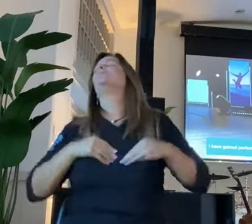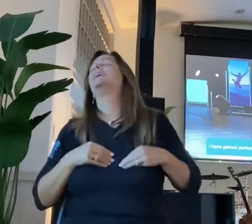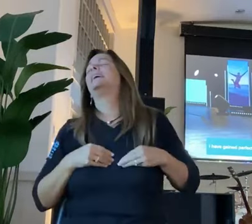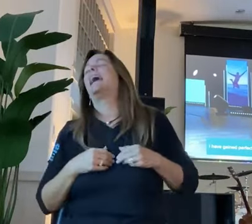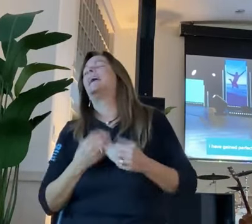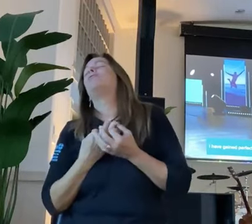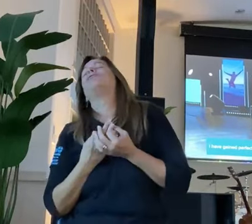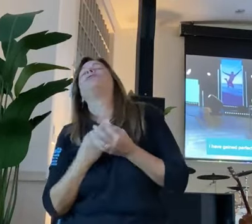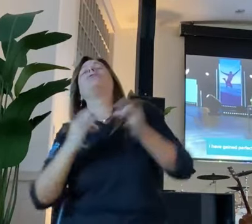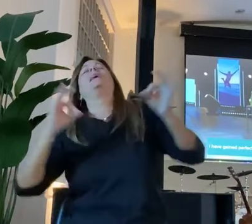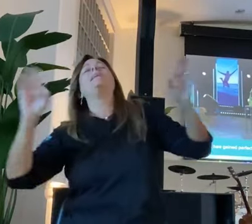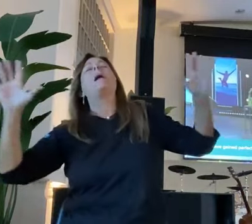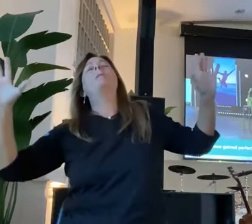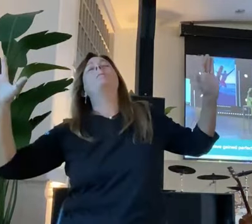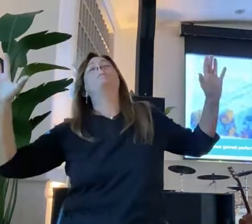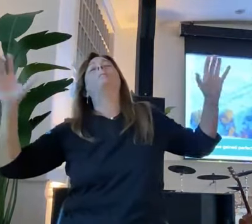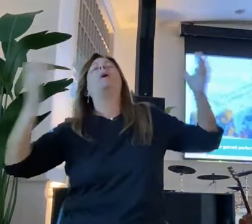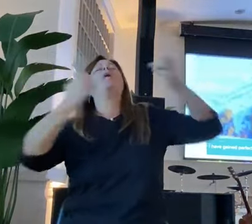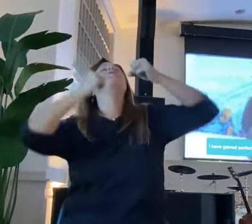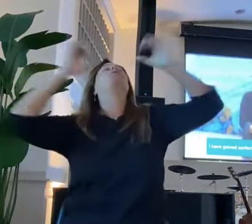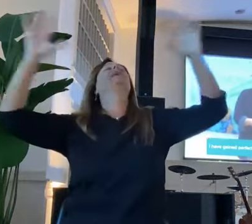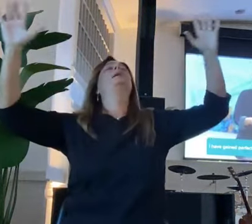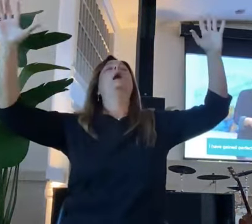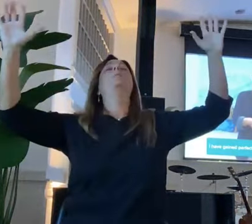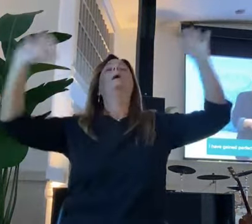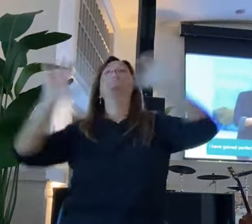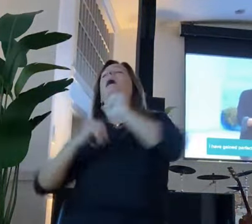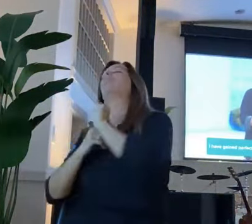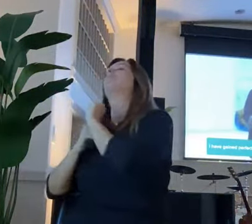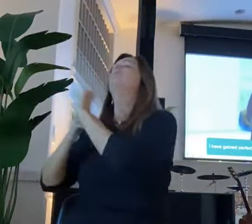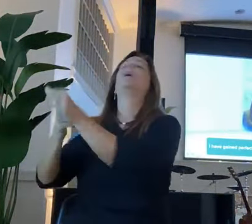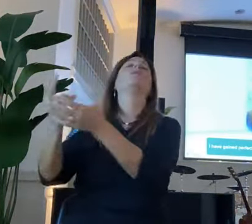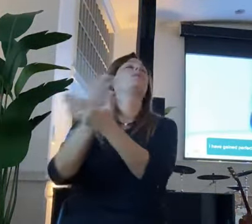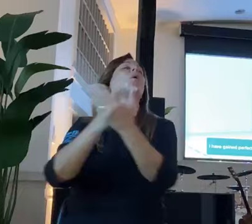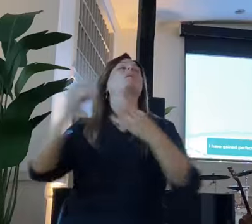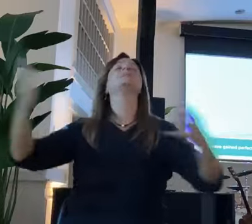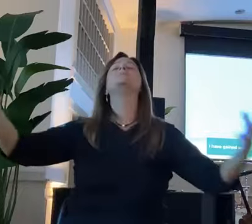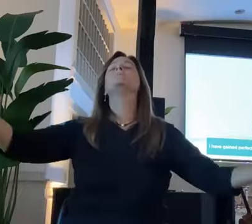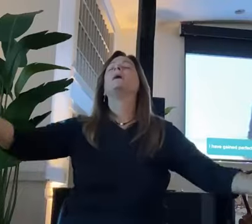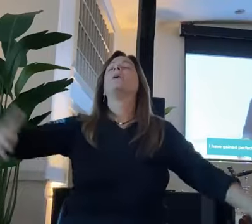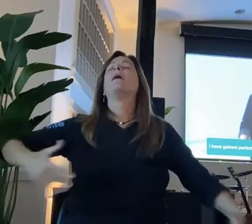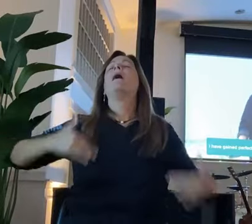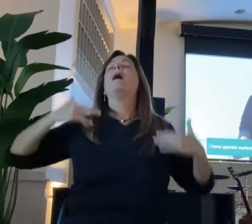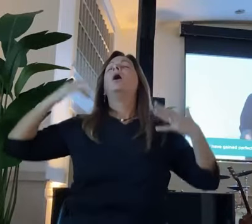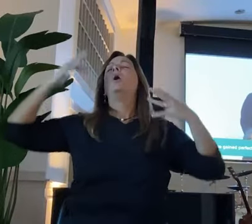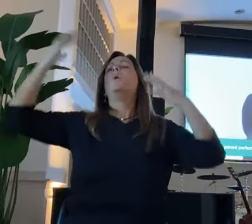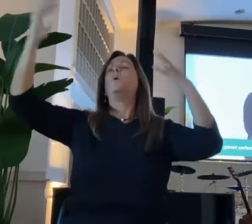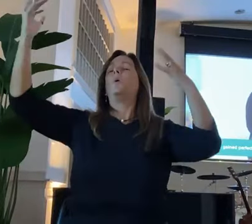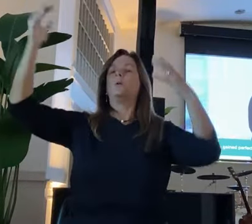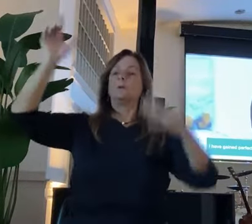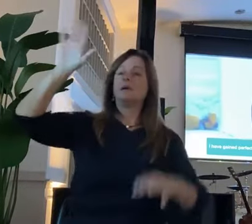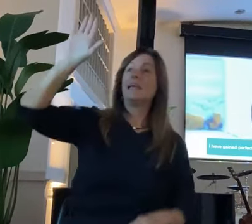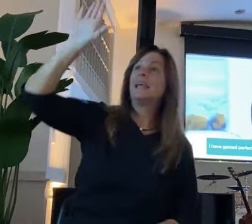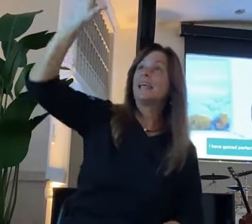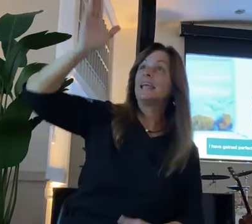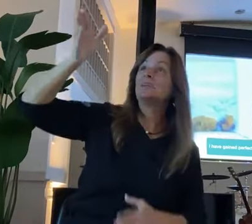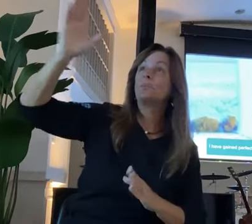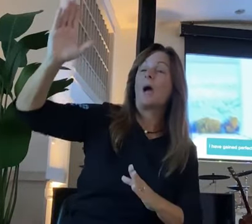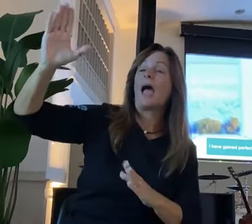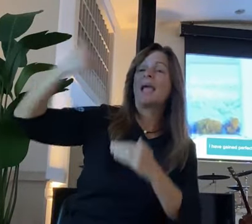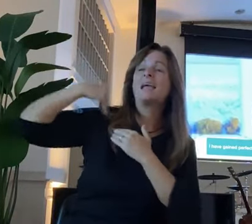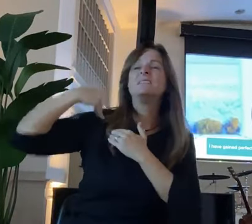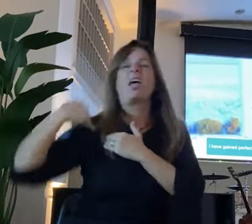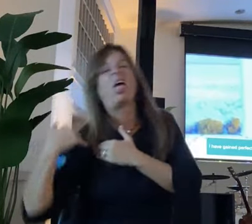by following your ways, by following the Holy Spirit of God, what you say. See, God's ways are not heavy. The ways of the world are